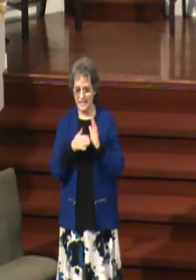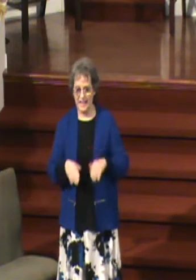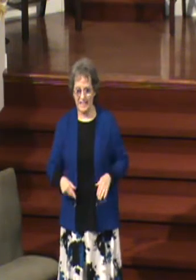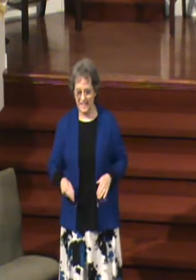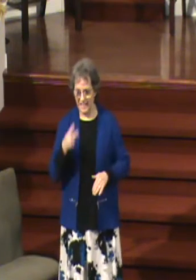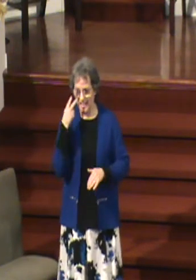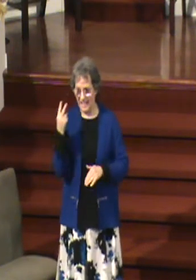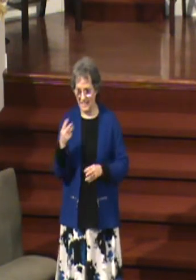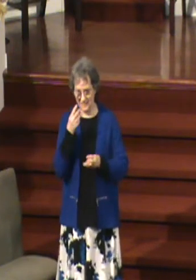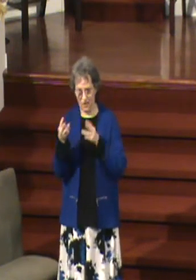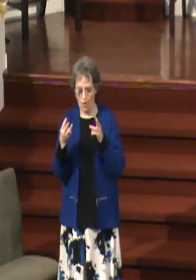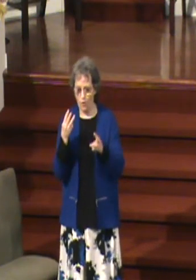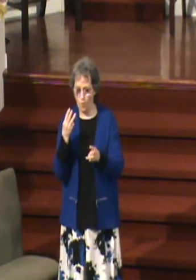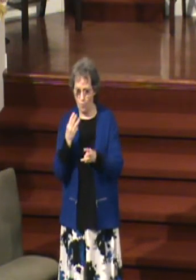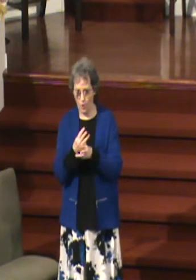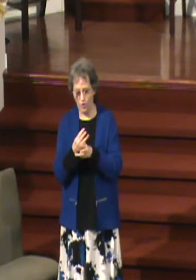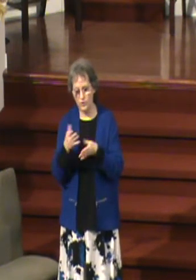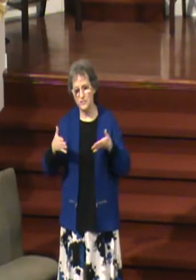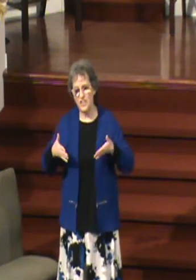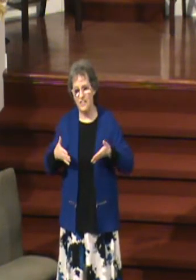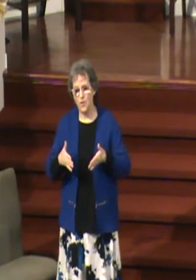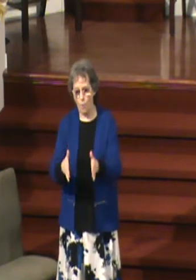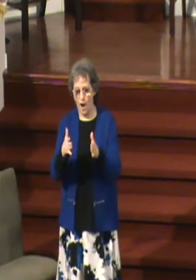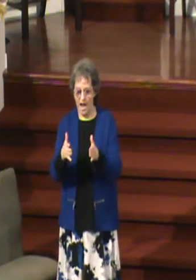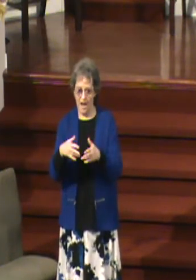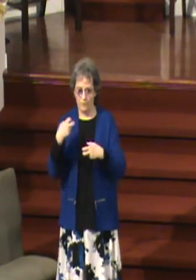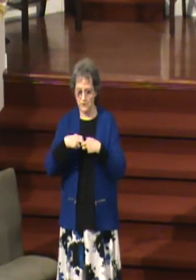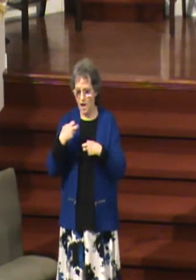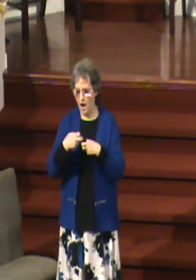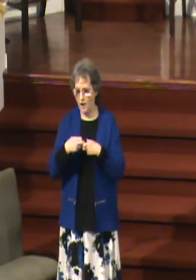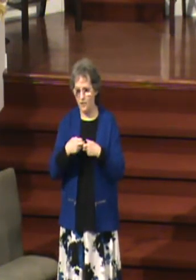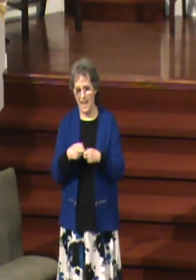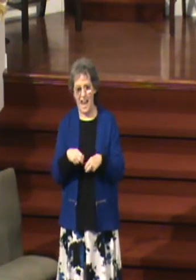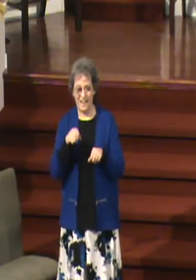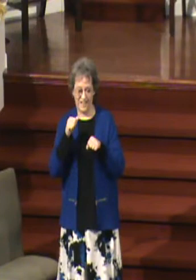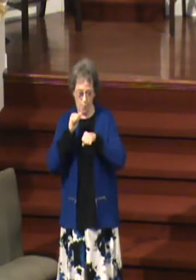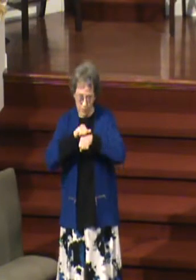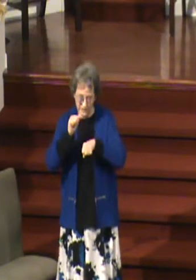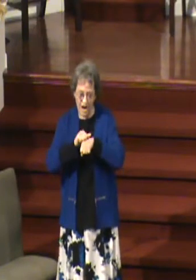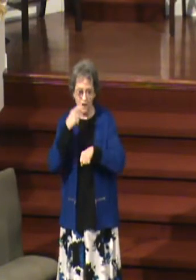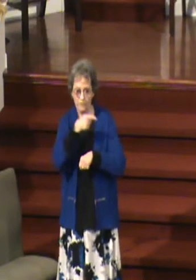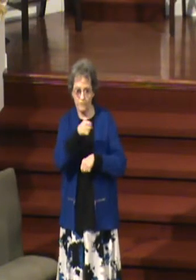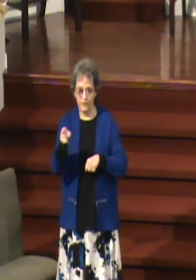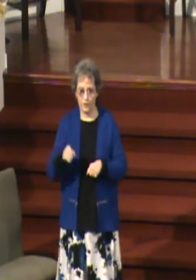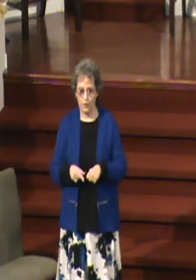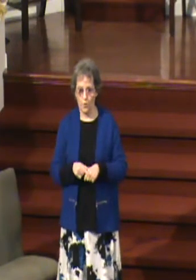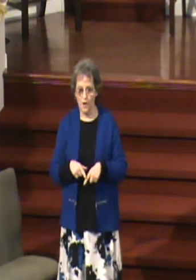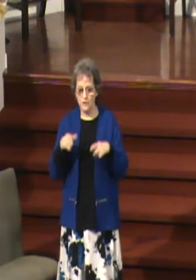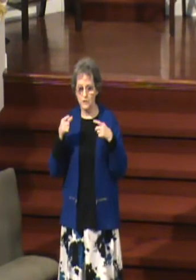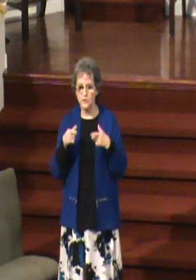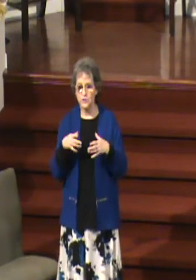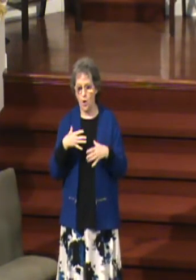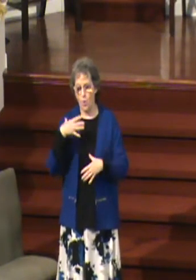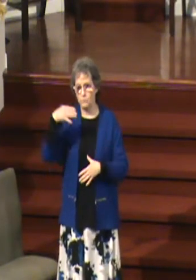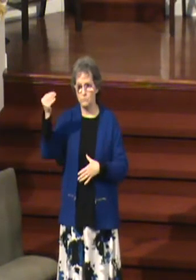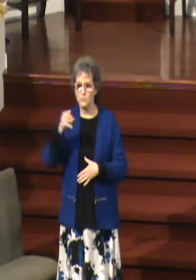getting rough and the hills were hard to climb. So he closed his weary eyelids and whispered, "Peace be